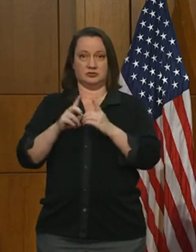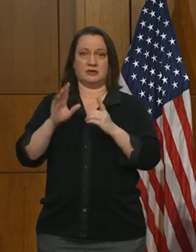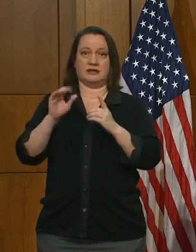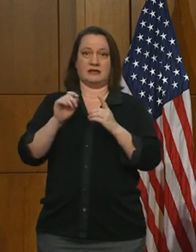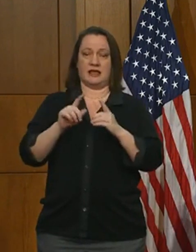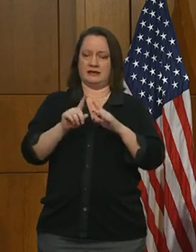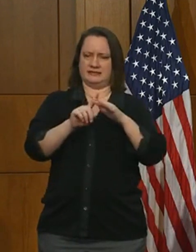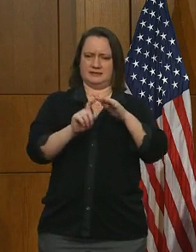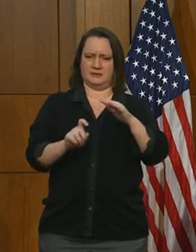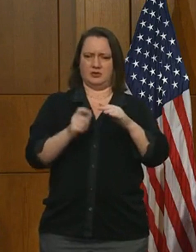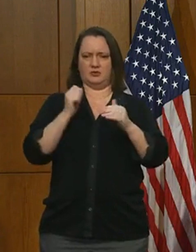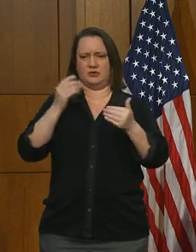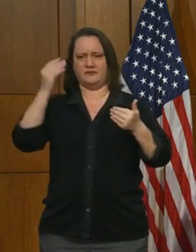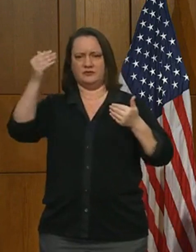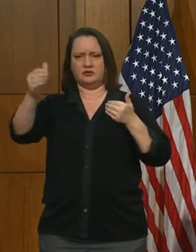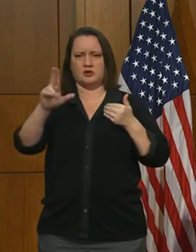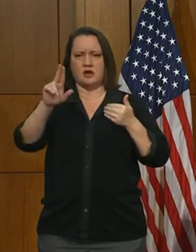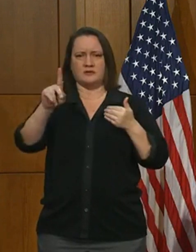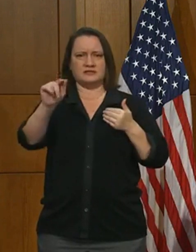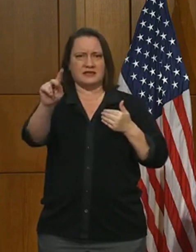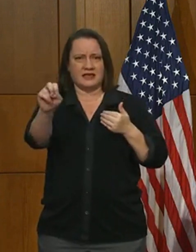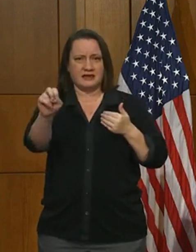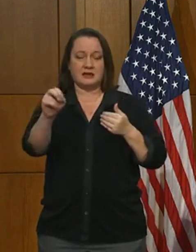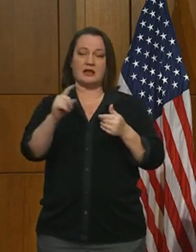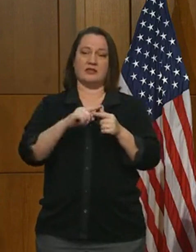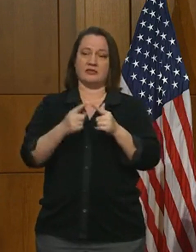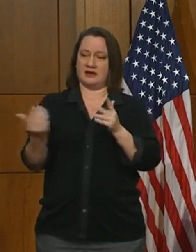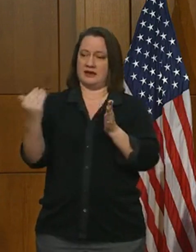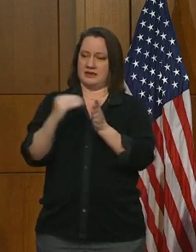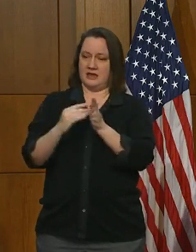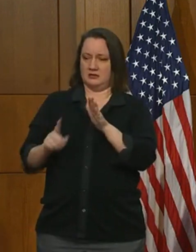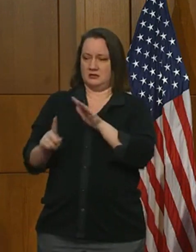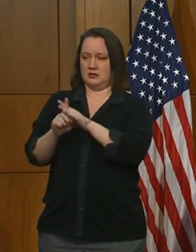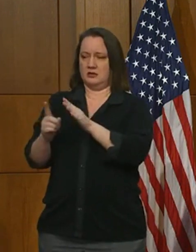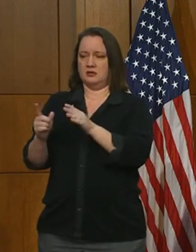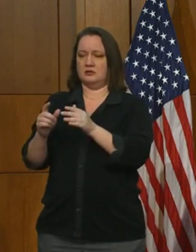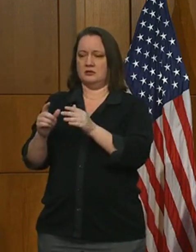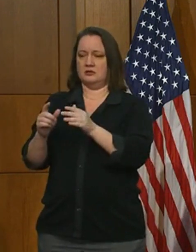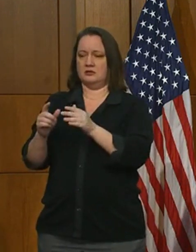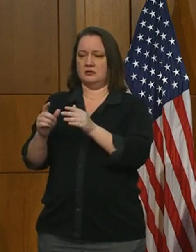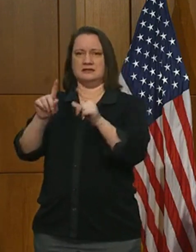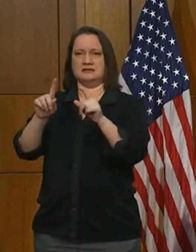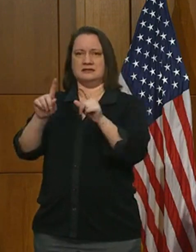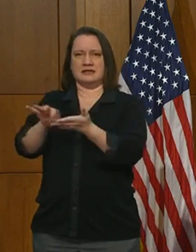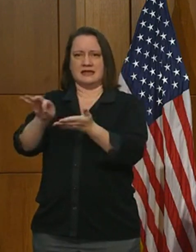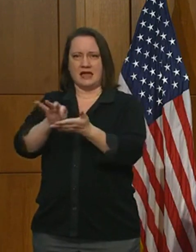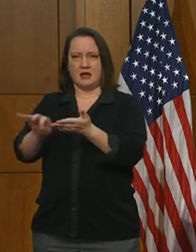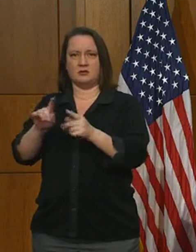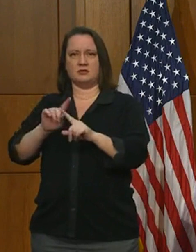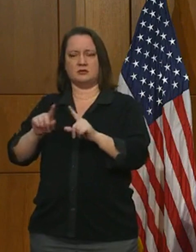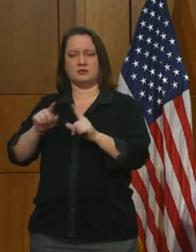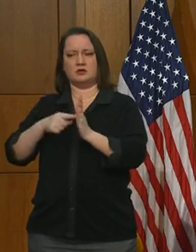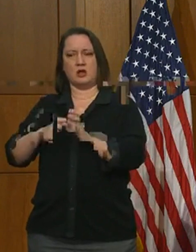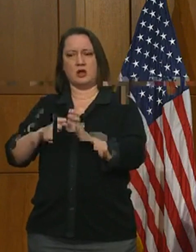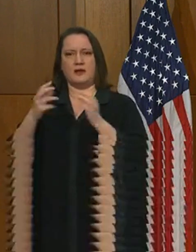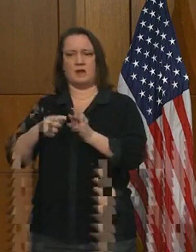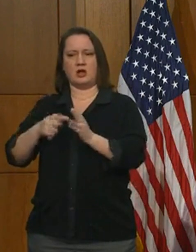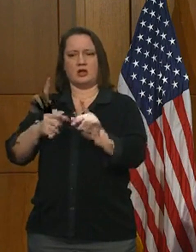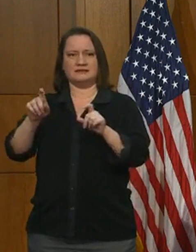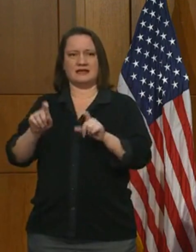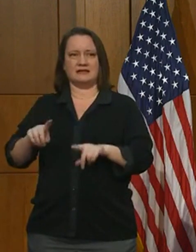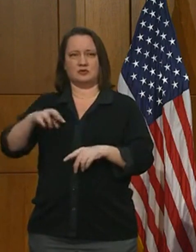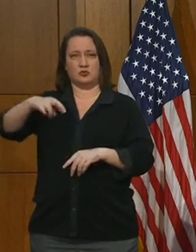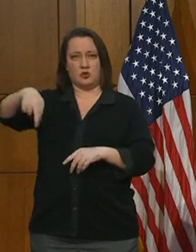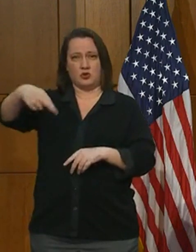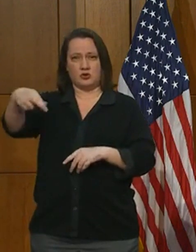updates. And it came back last week under the testing tab. But it's showing the number of tests for Roanoke are